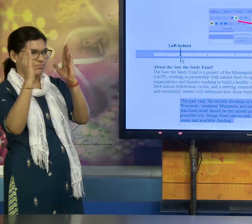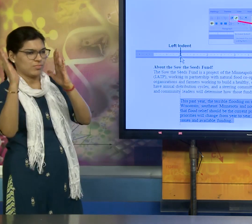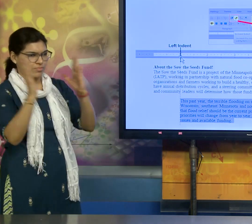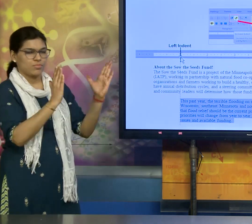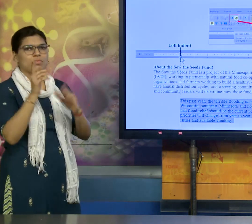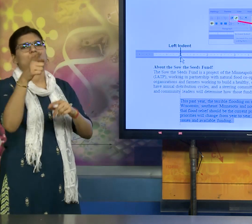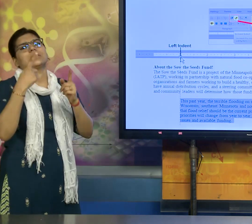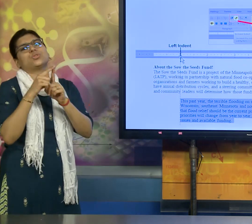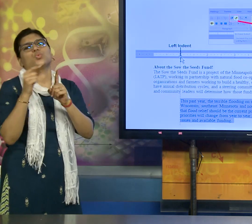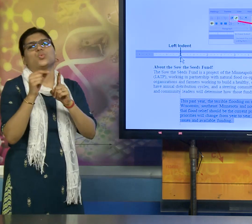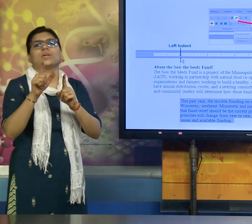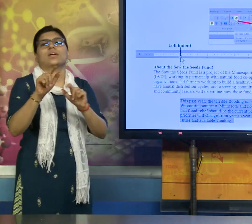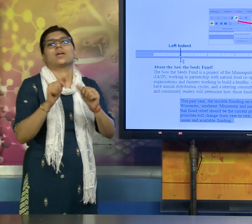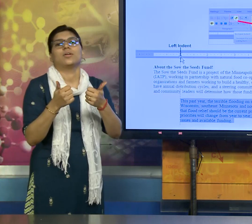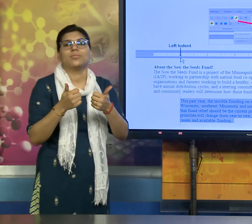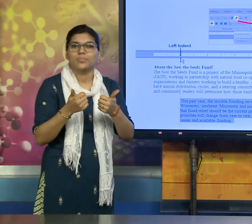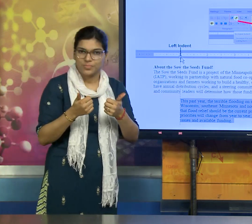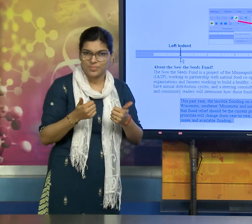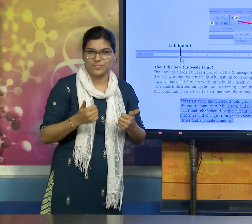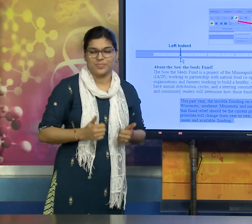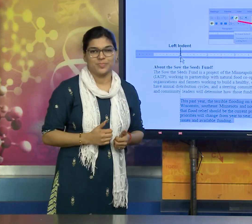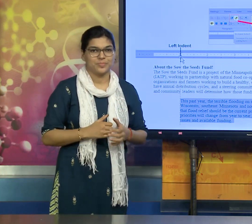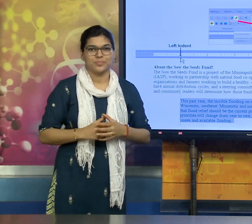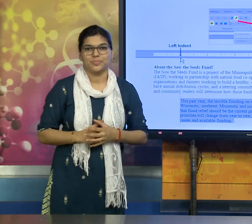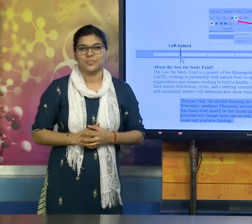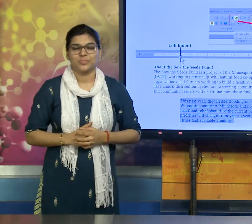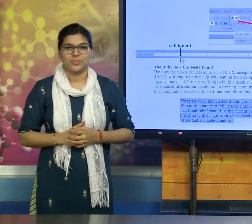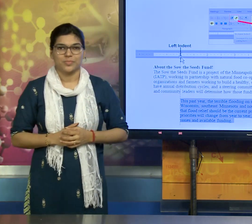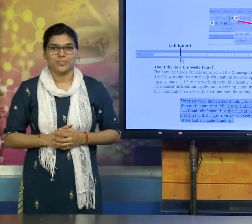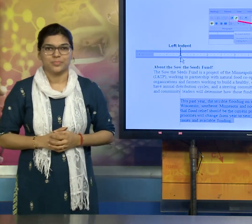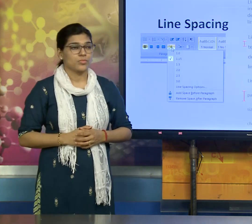left indent or right indent. It is possible to do.